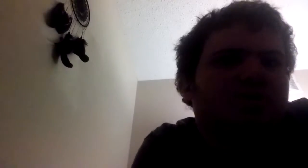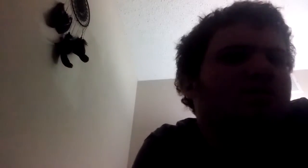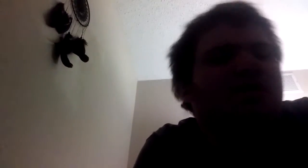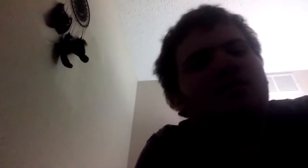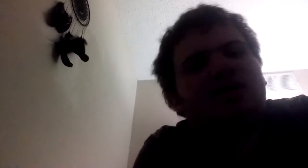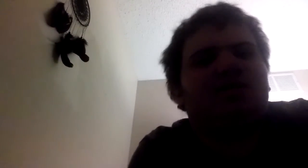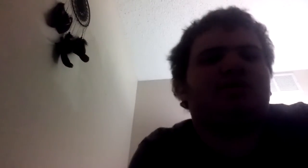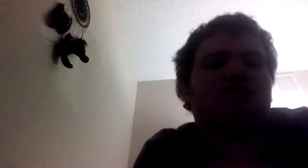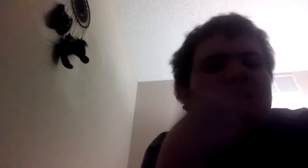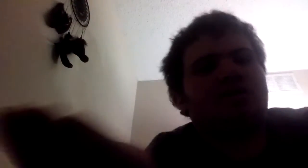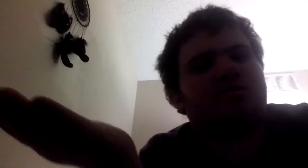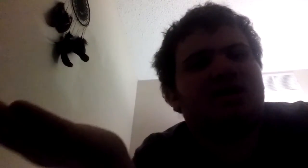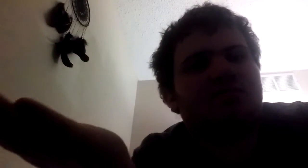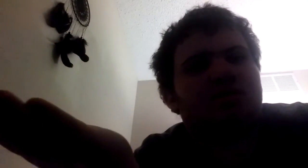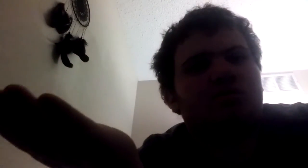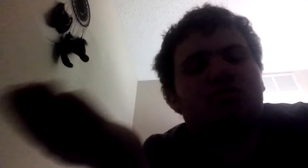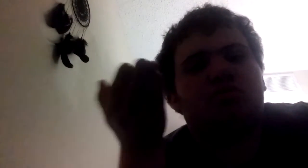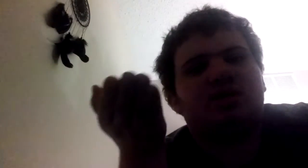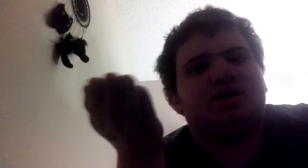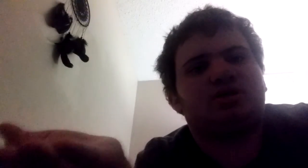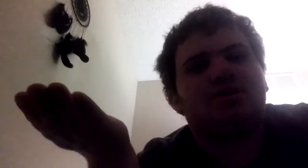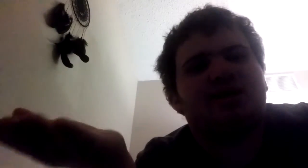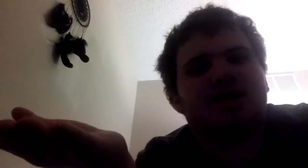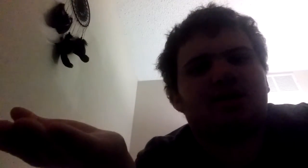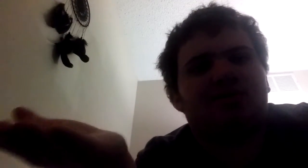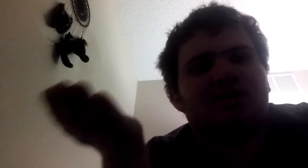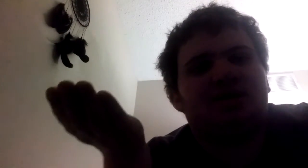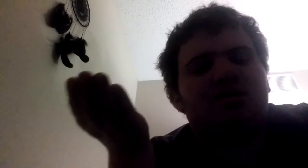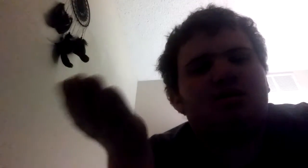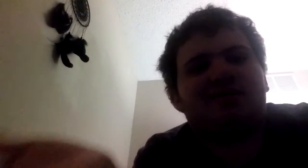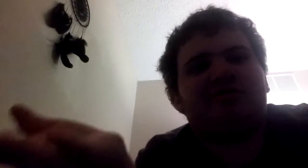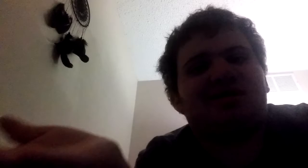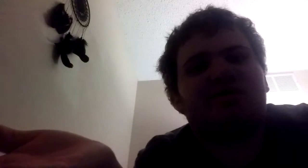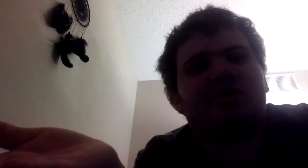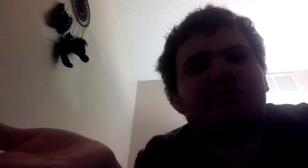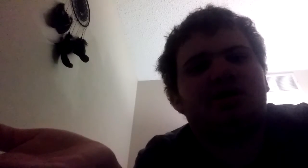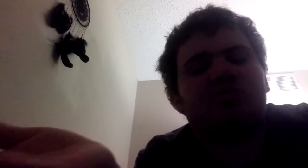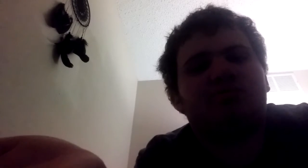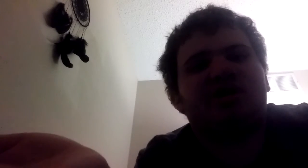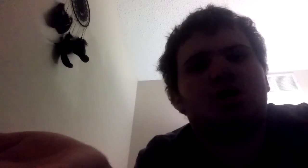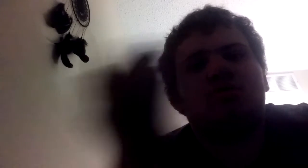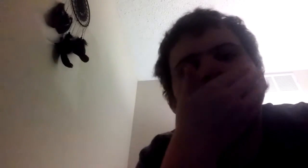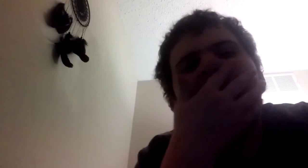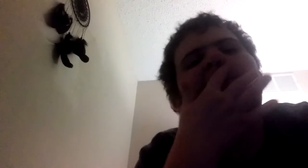is strong. Even though Cyber Knuckles hasn't been poorly introduced yet, because he was only in one video.